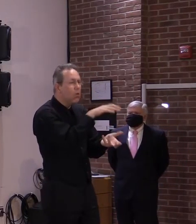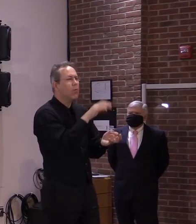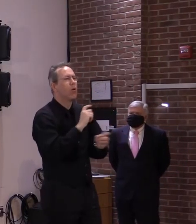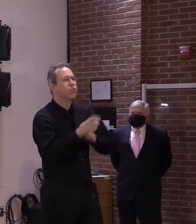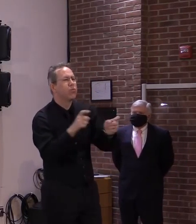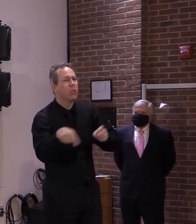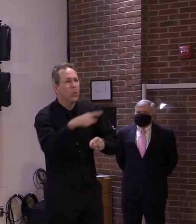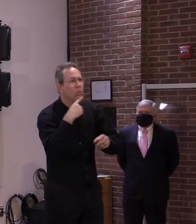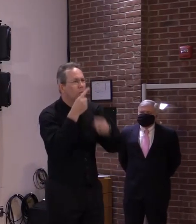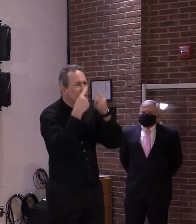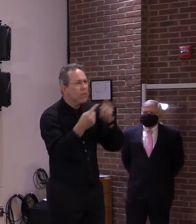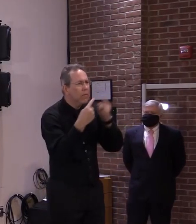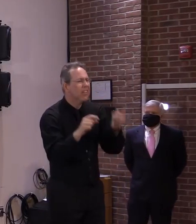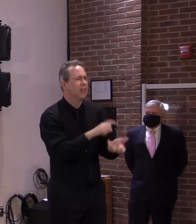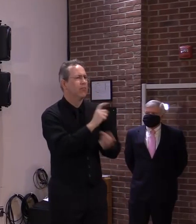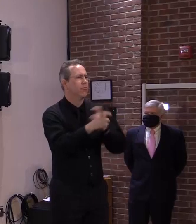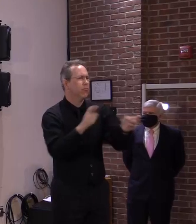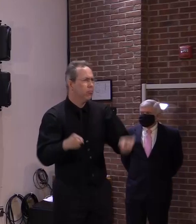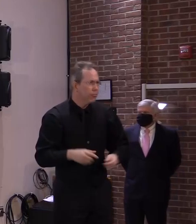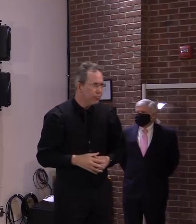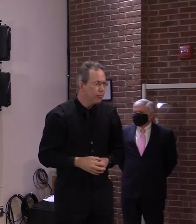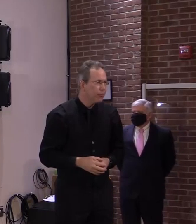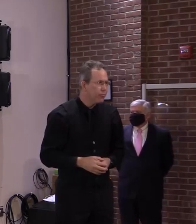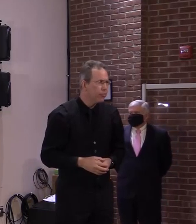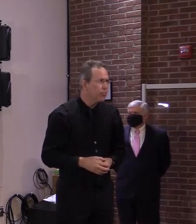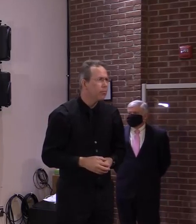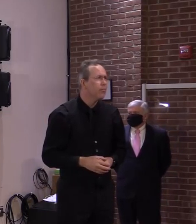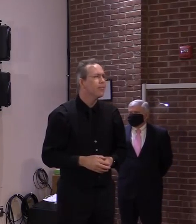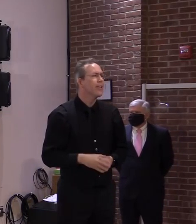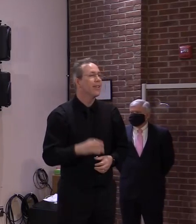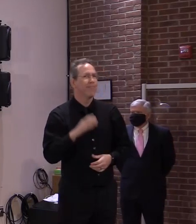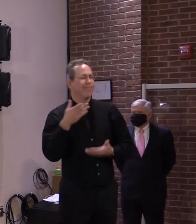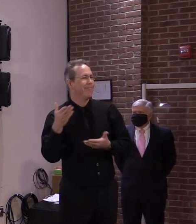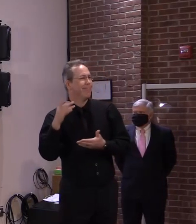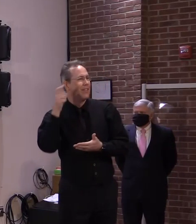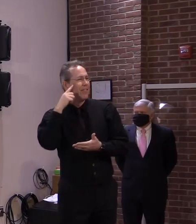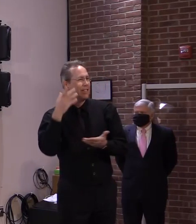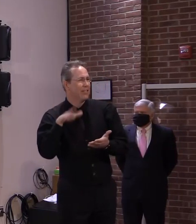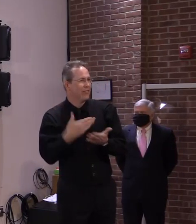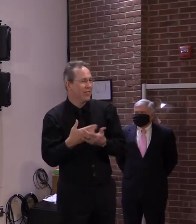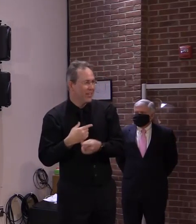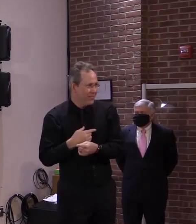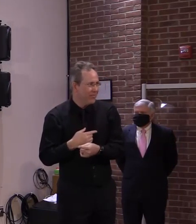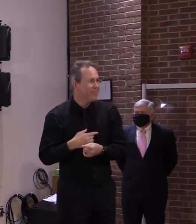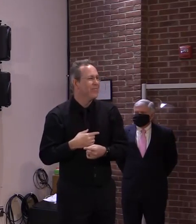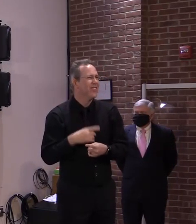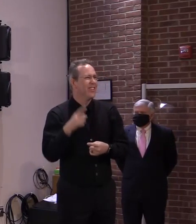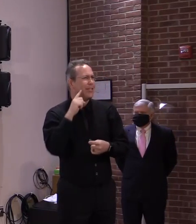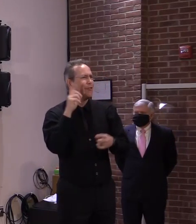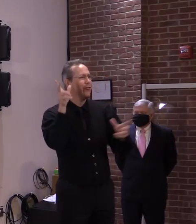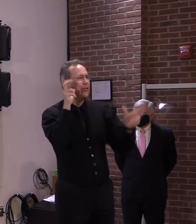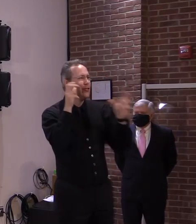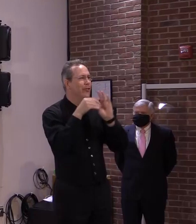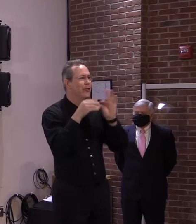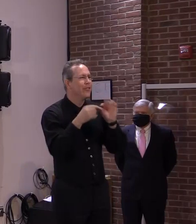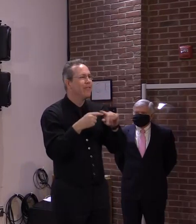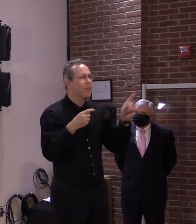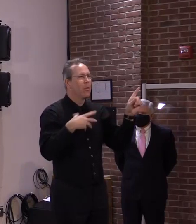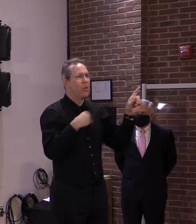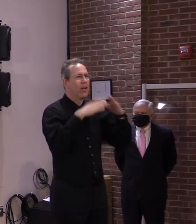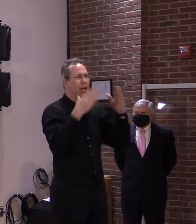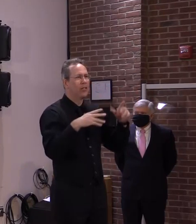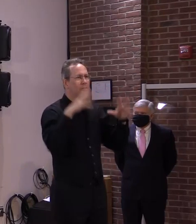though, the governor may actually be able to shed more light on that since he's just arrived and has heard from the White House about how much of what